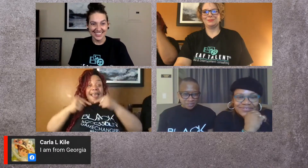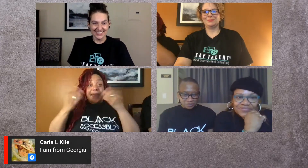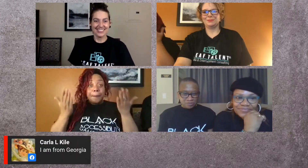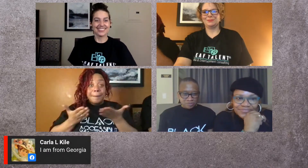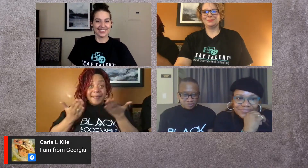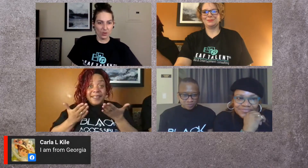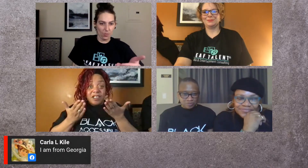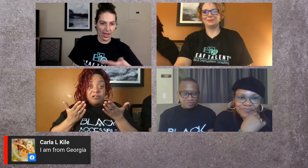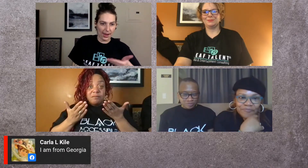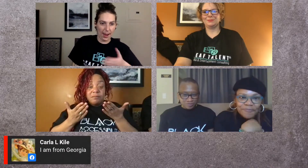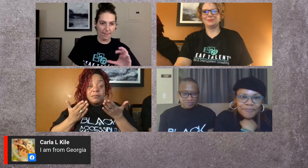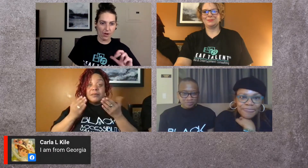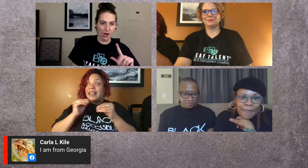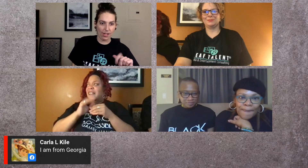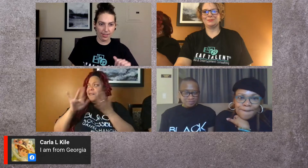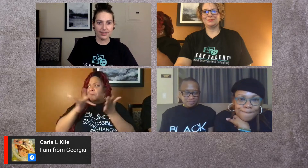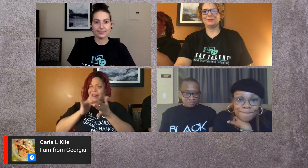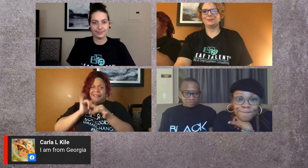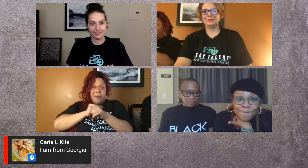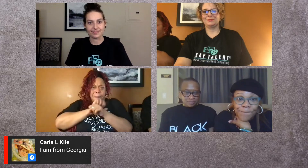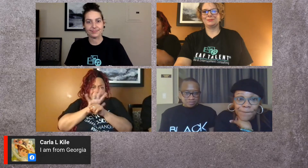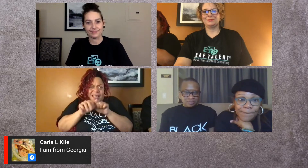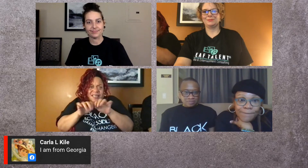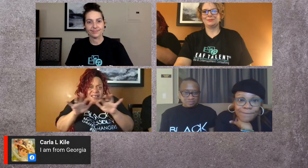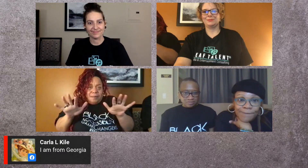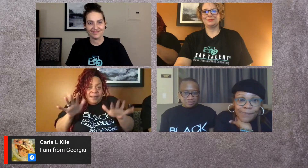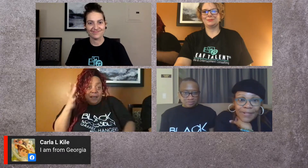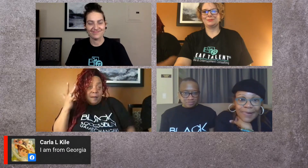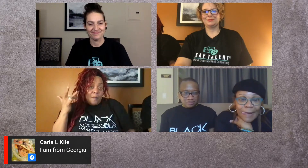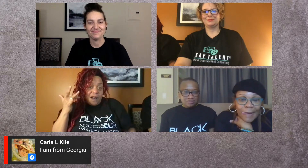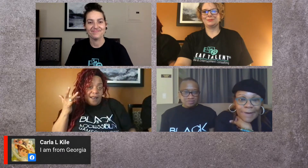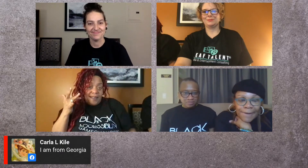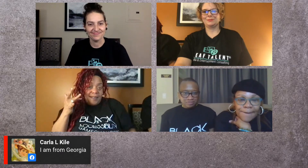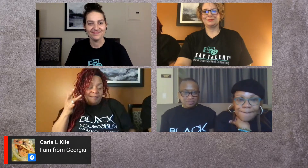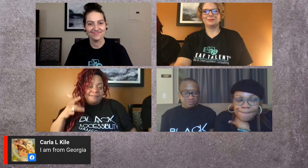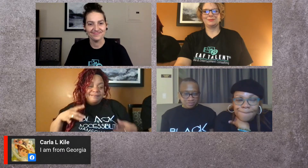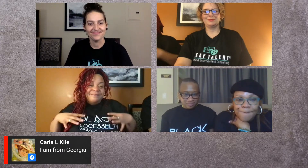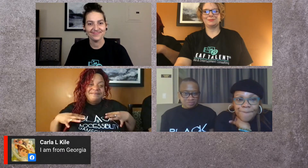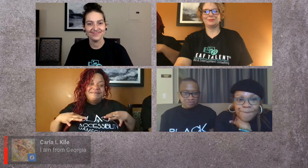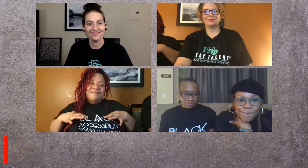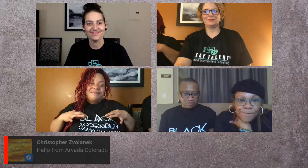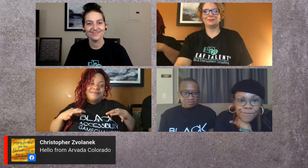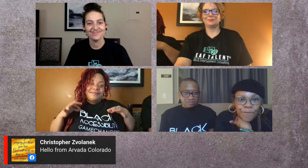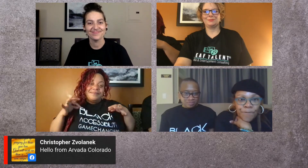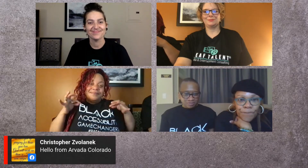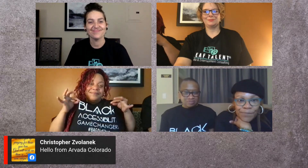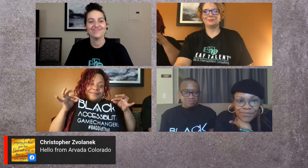here's the point. We came here in the middle of a pandemic